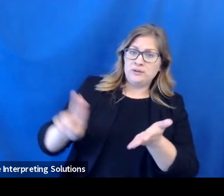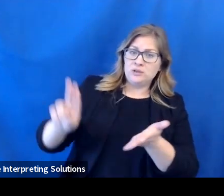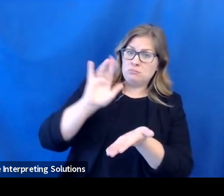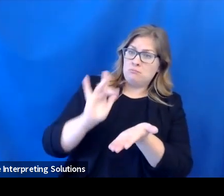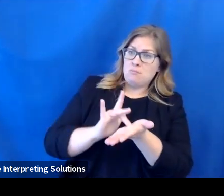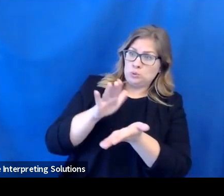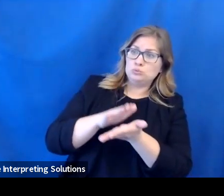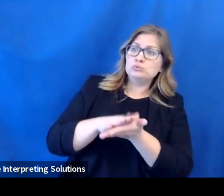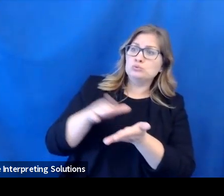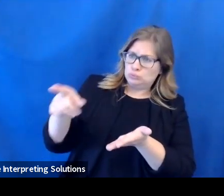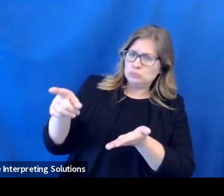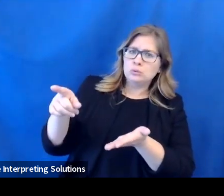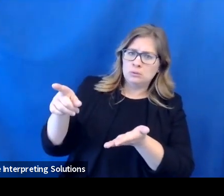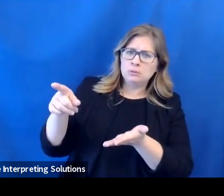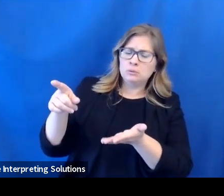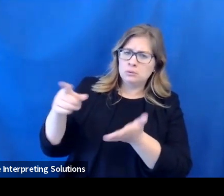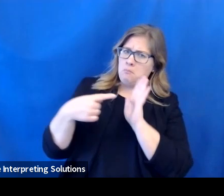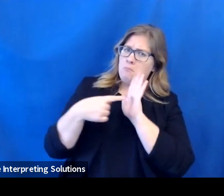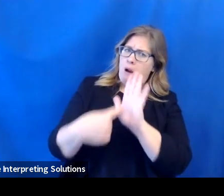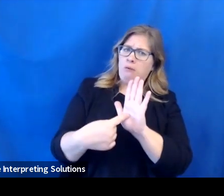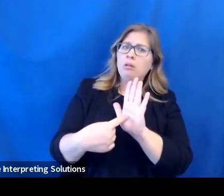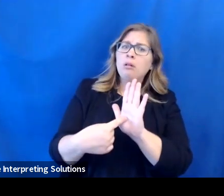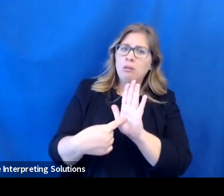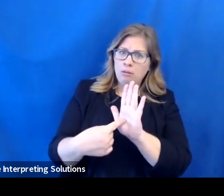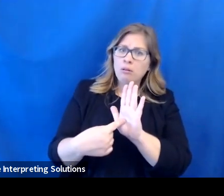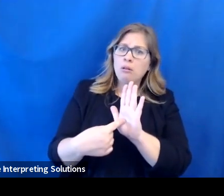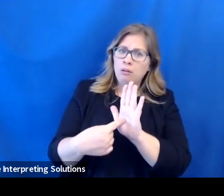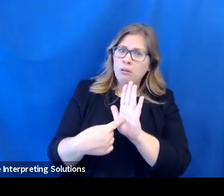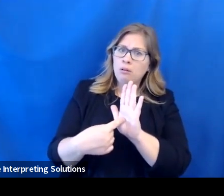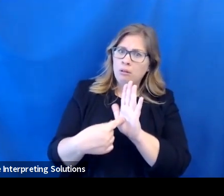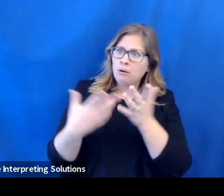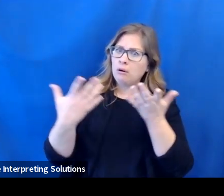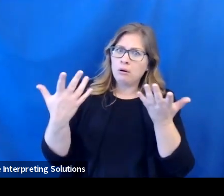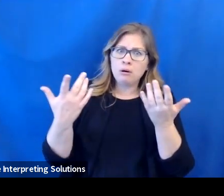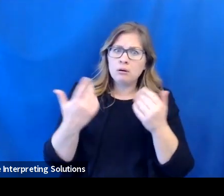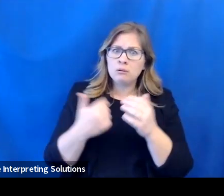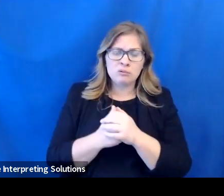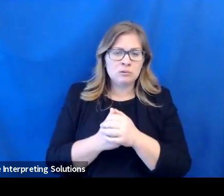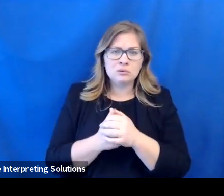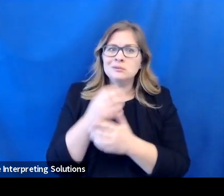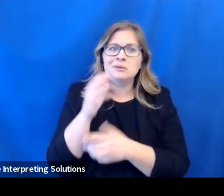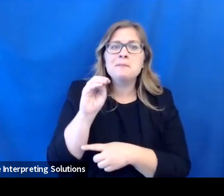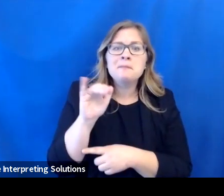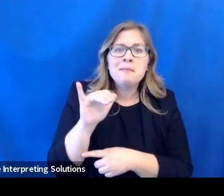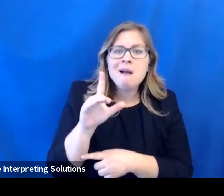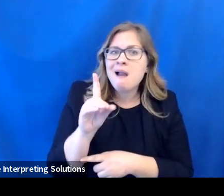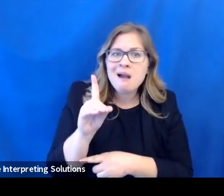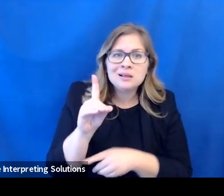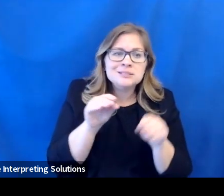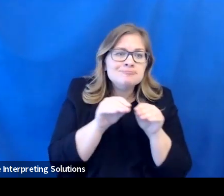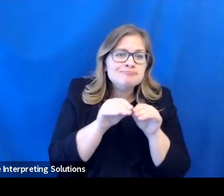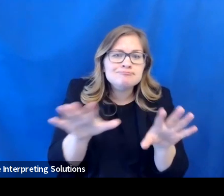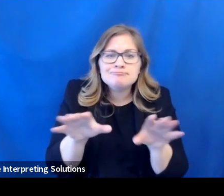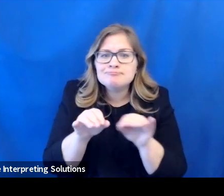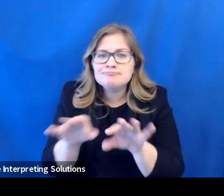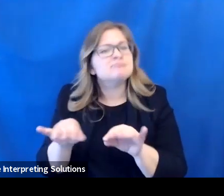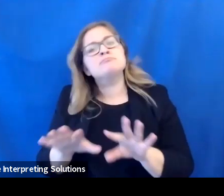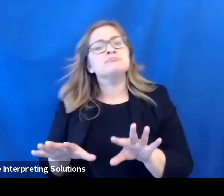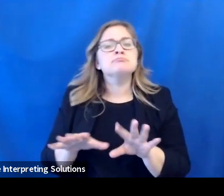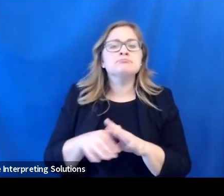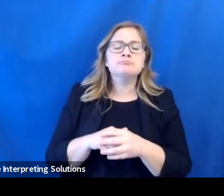which shows a much milder outlook than the university one, and maybe how